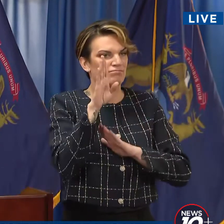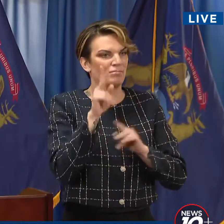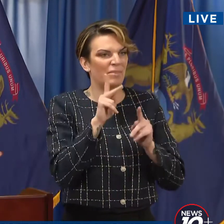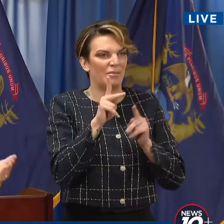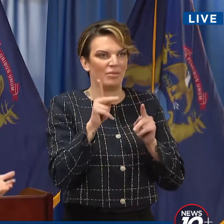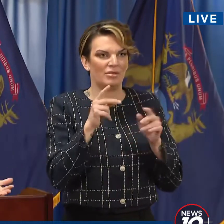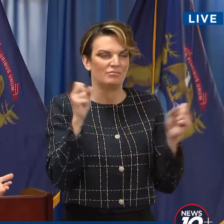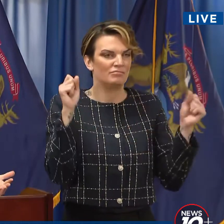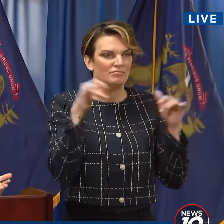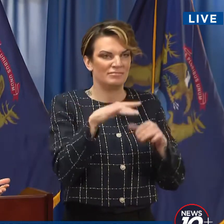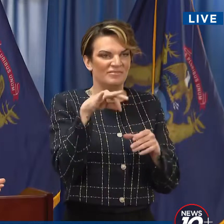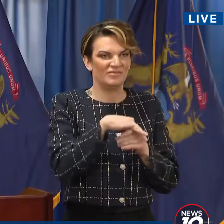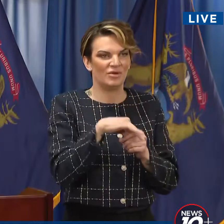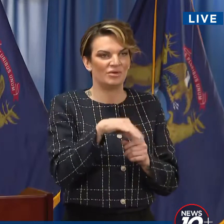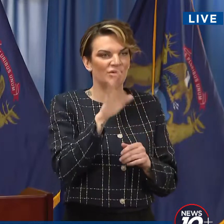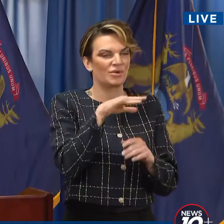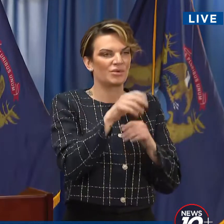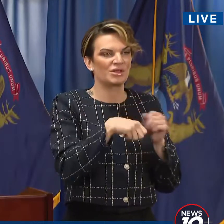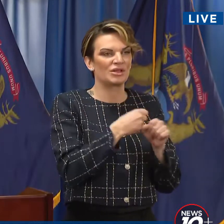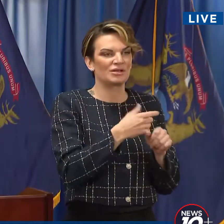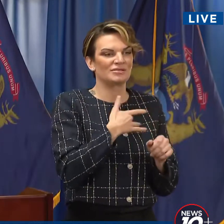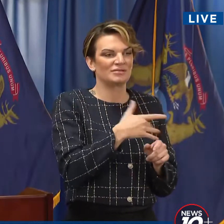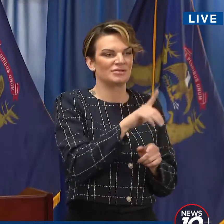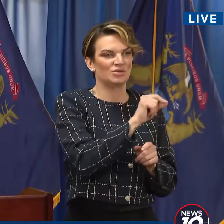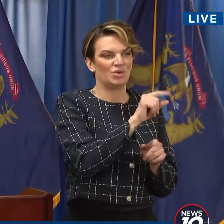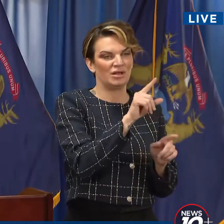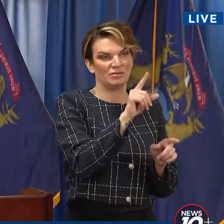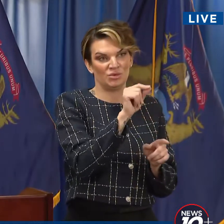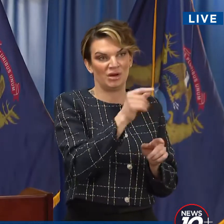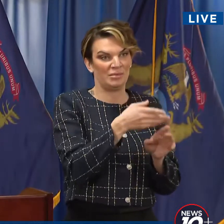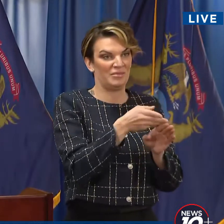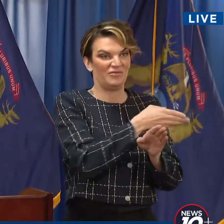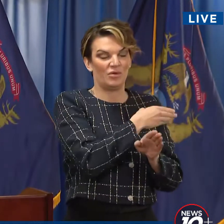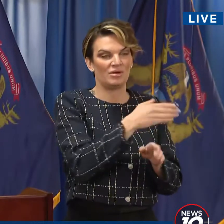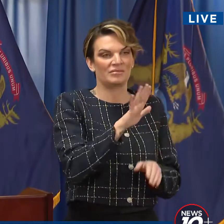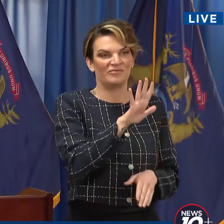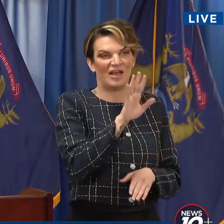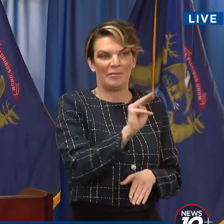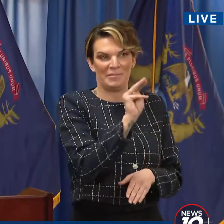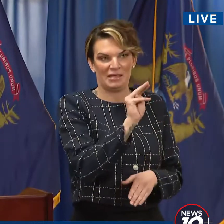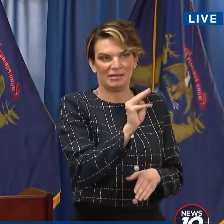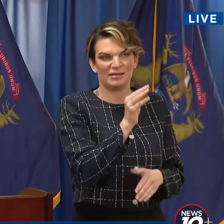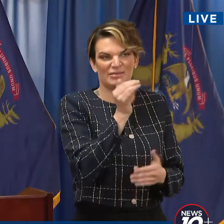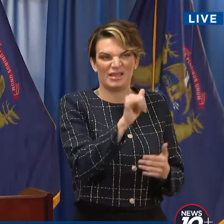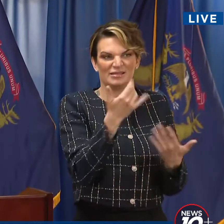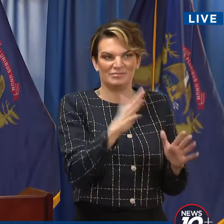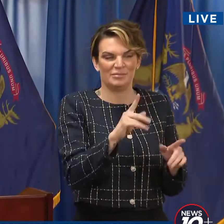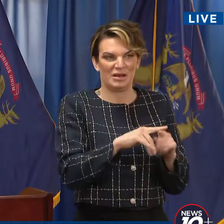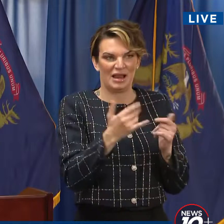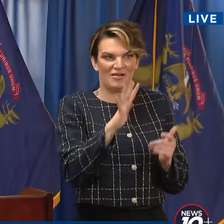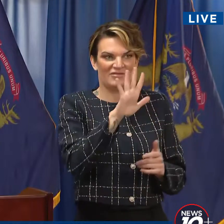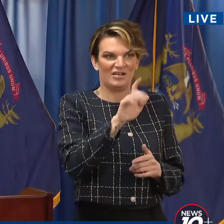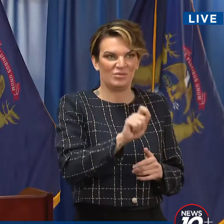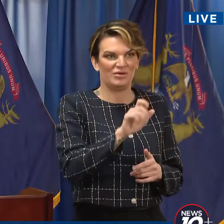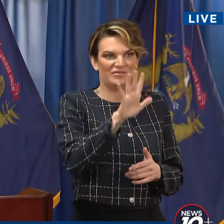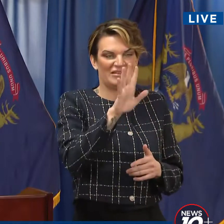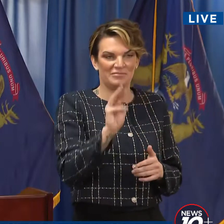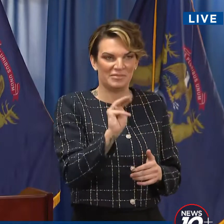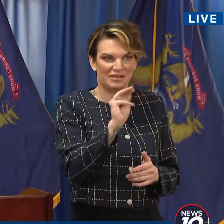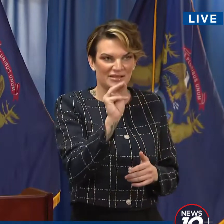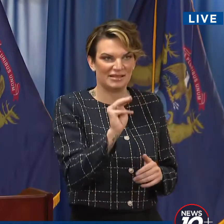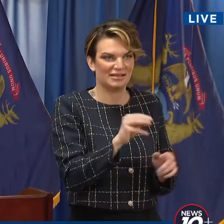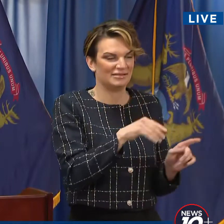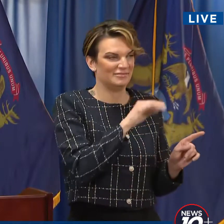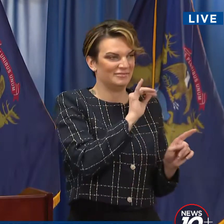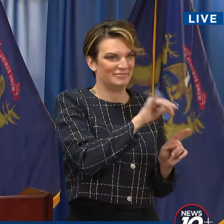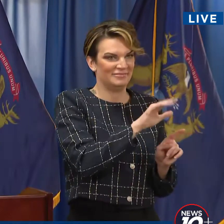remember years before 2020 when turnout was typically under 5 million. We crossed 5 million once in 2008 and then blew past that in 2020